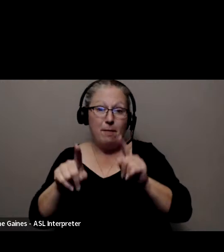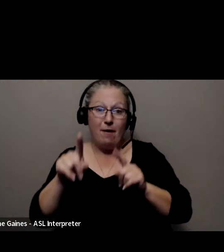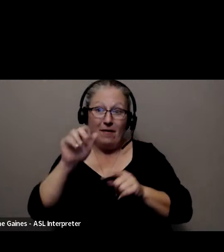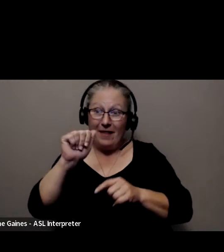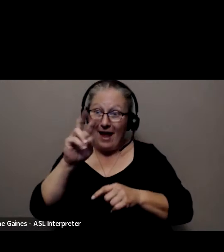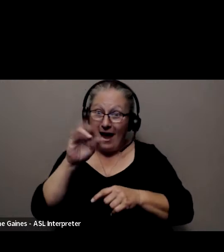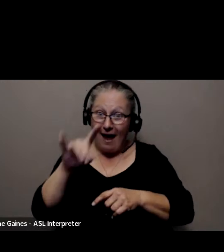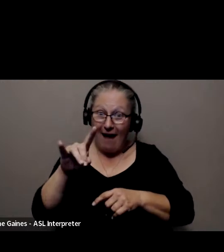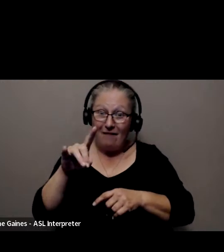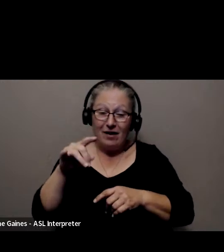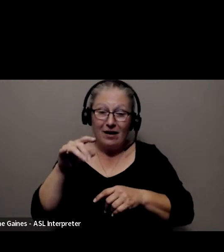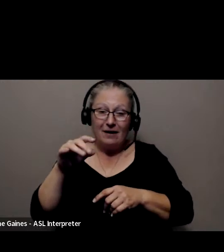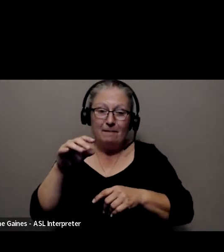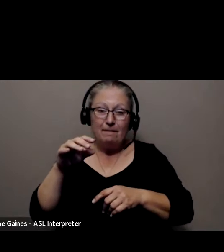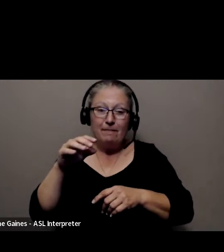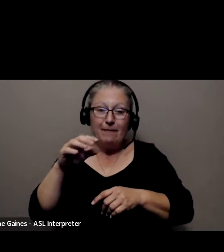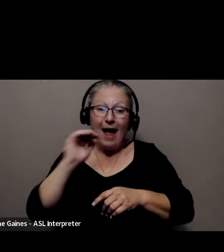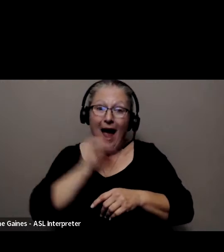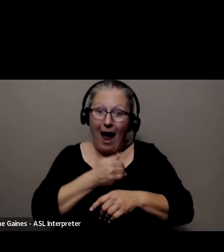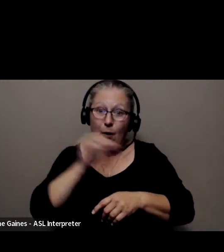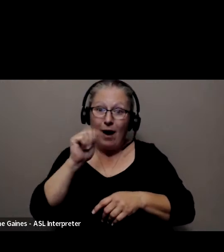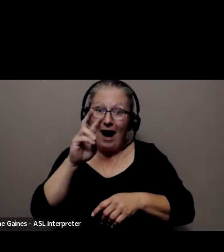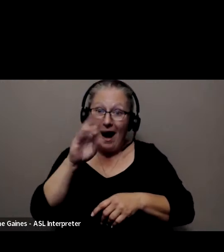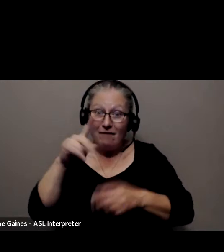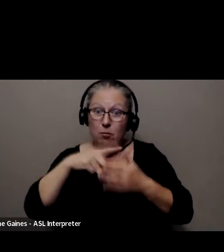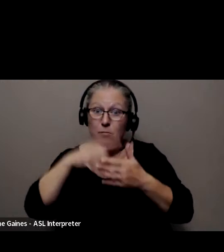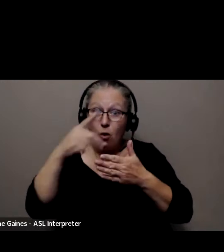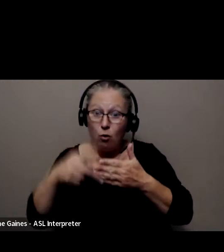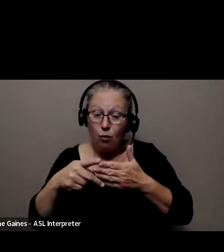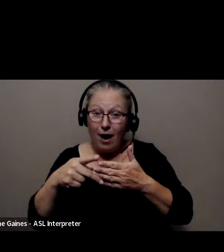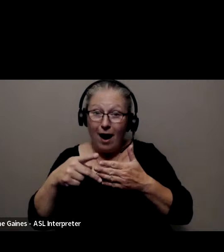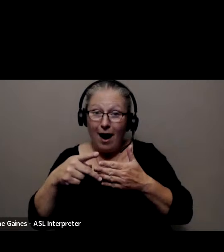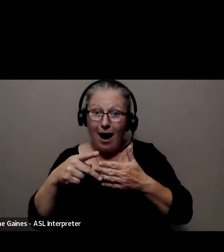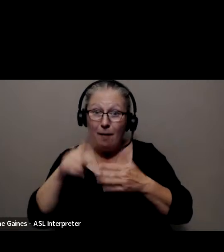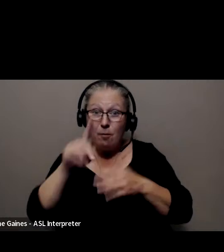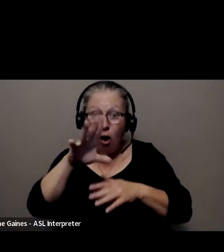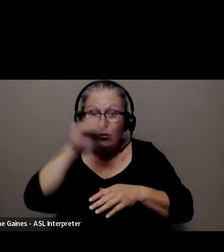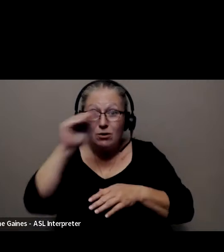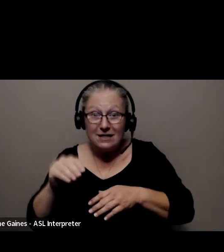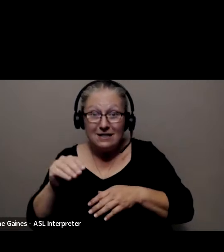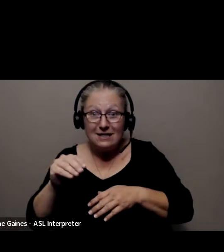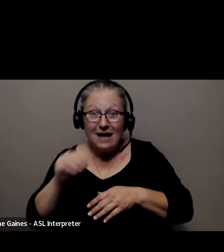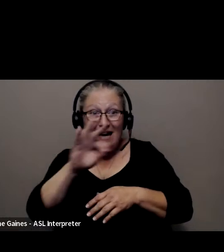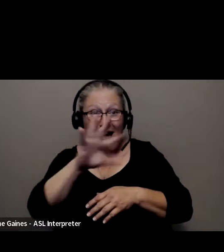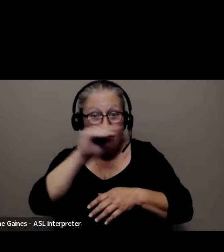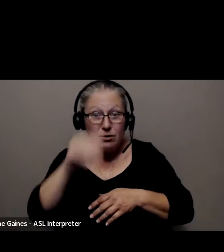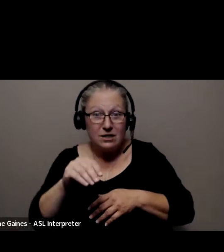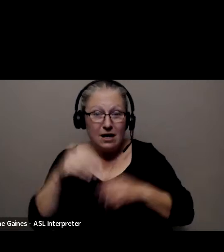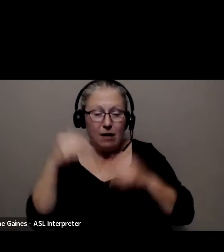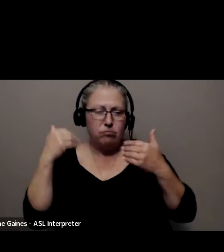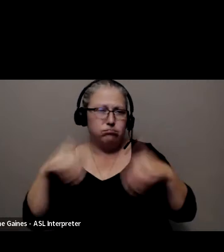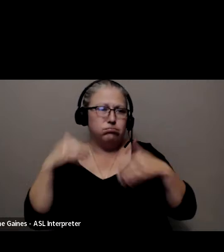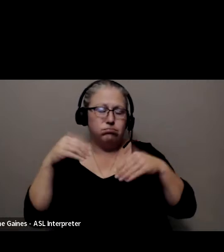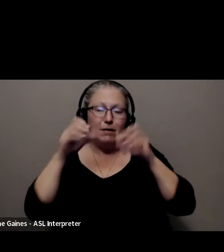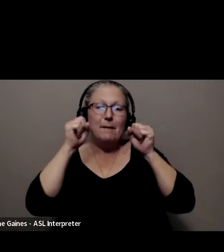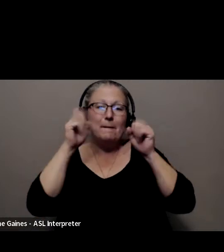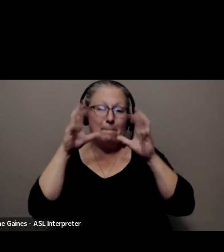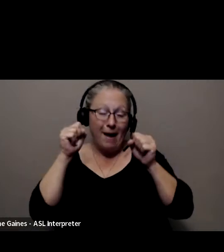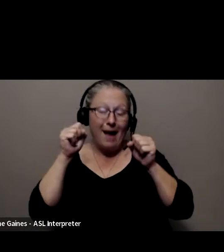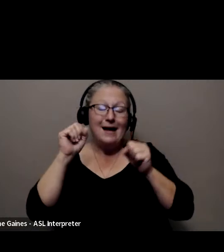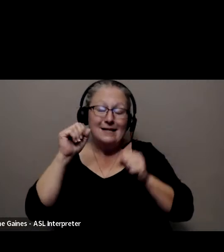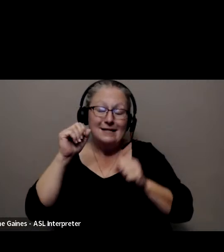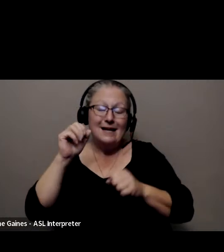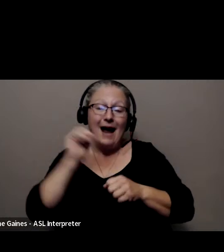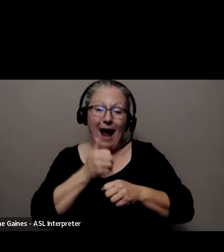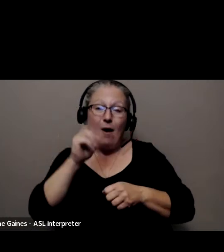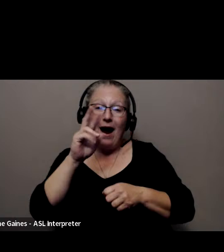AVID, to have our AVID program pull numbers that are 100% and 95%, that is amazing. Our AVID